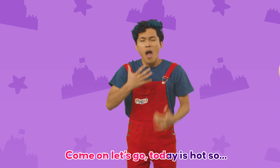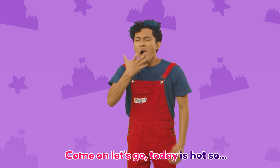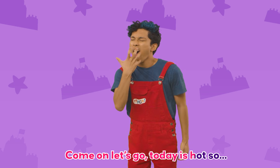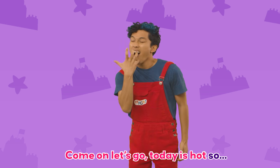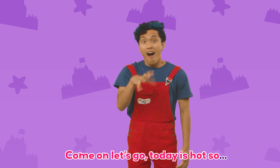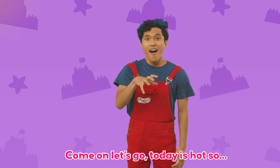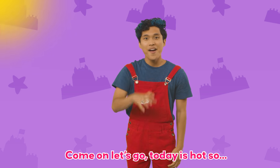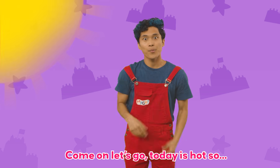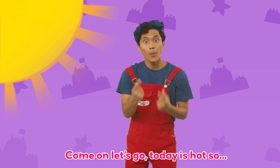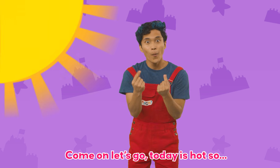Today is hot, so